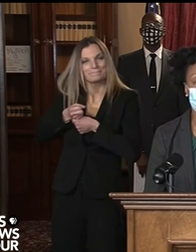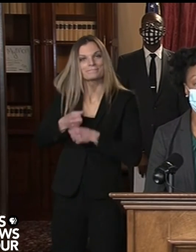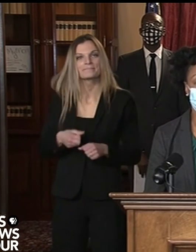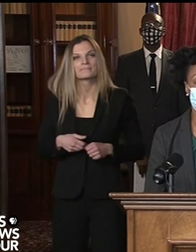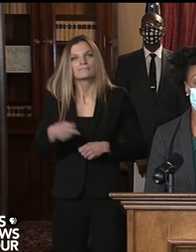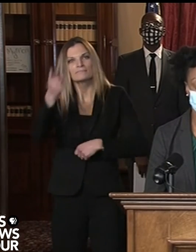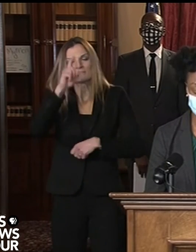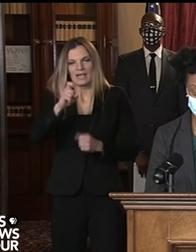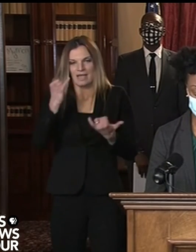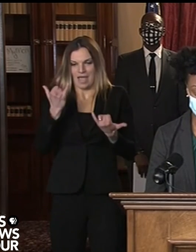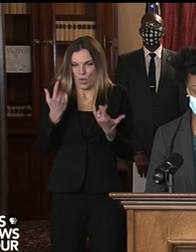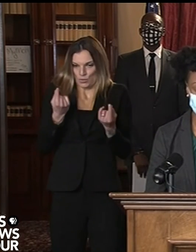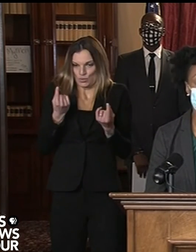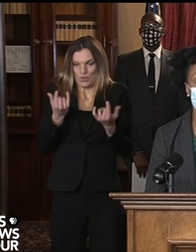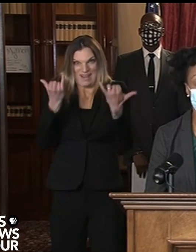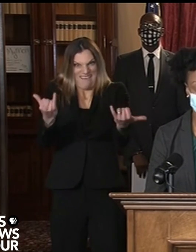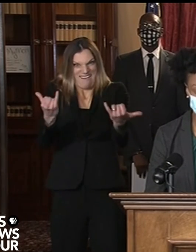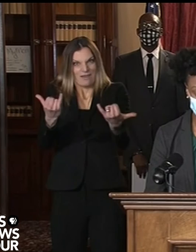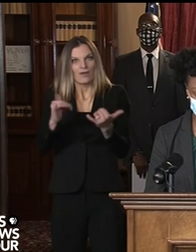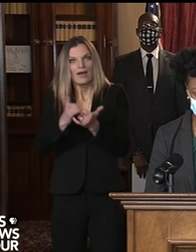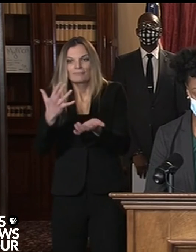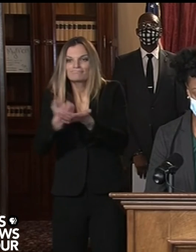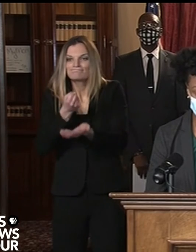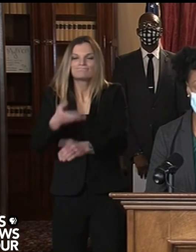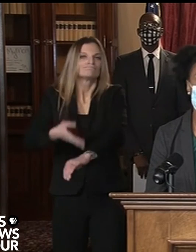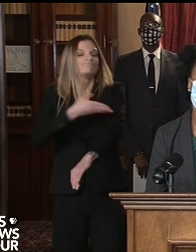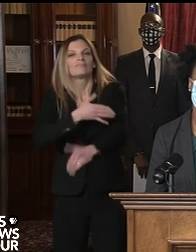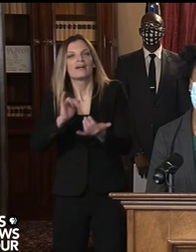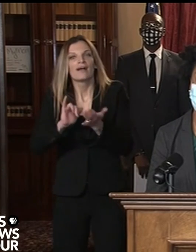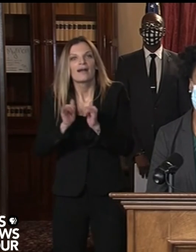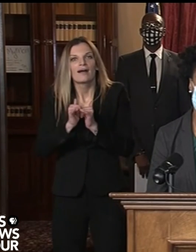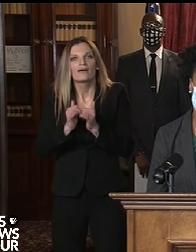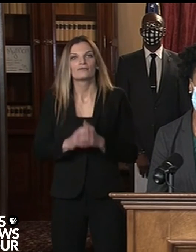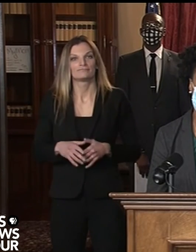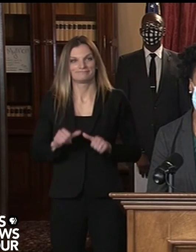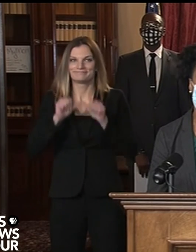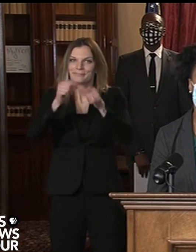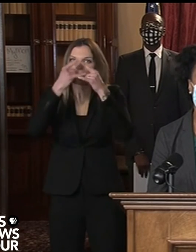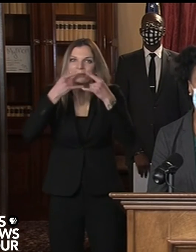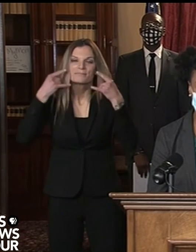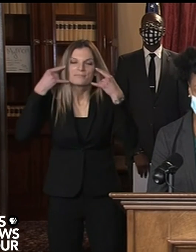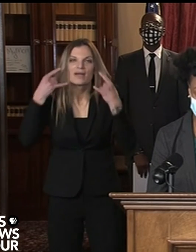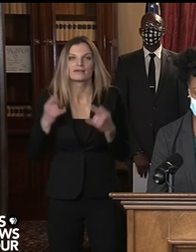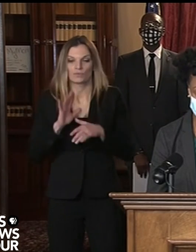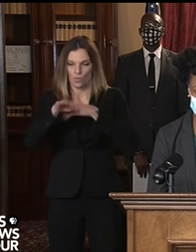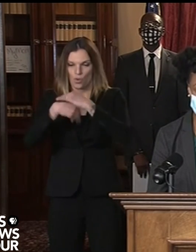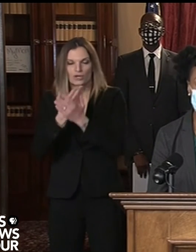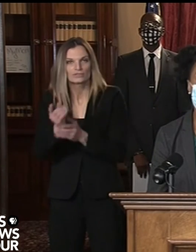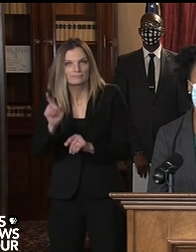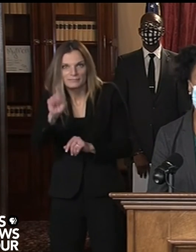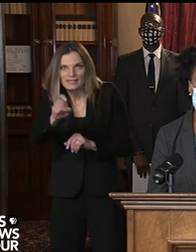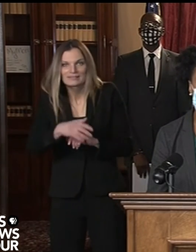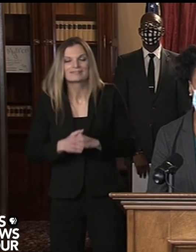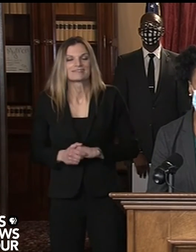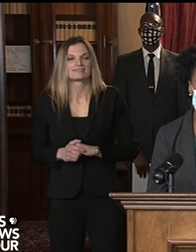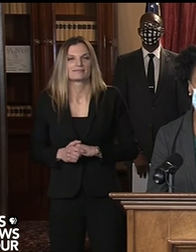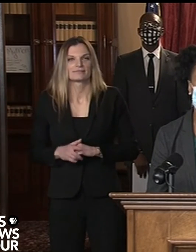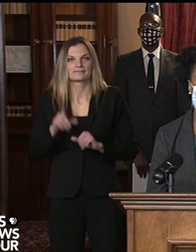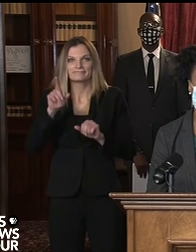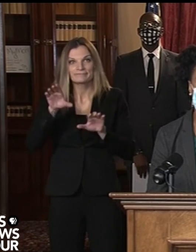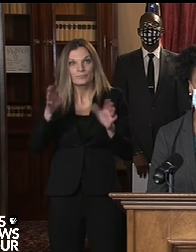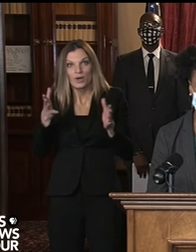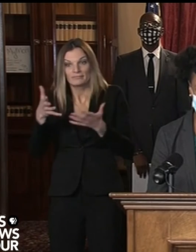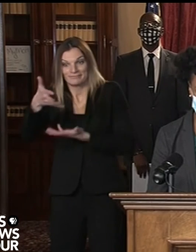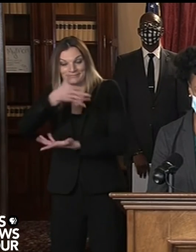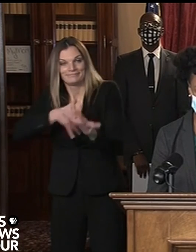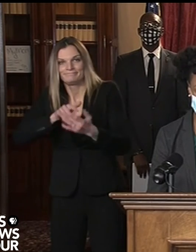be proactive in our lives to fight this pandemic. Wear your mask, wash your hands, do the right thing